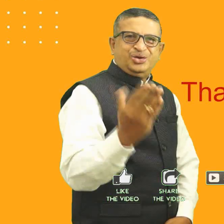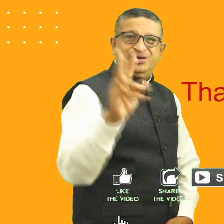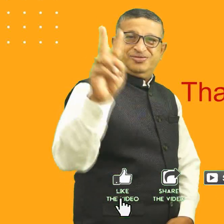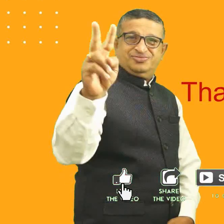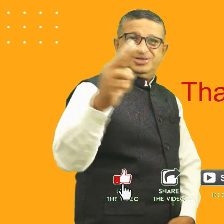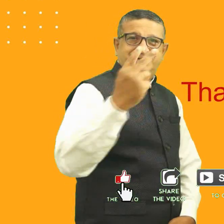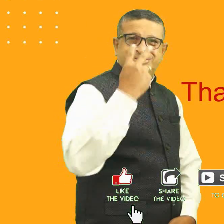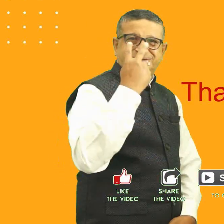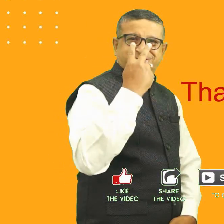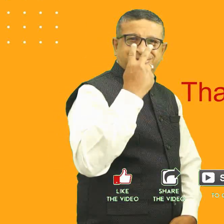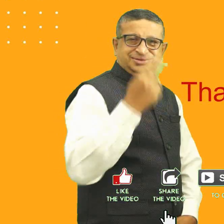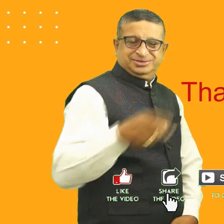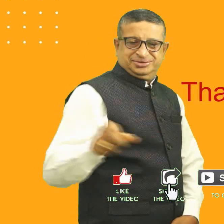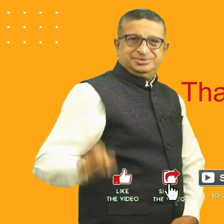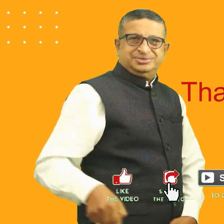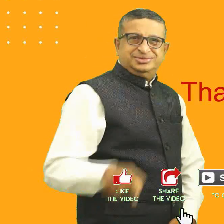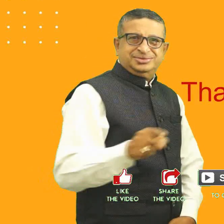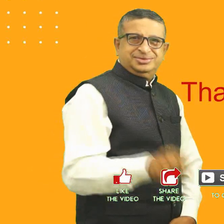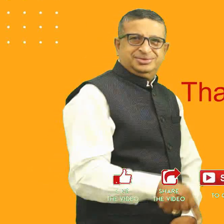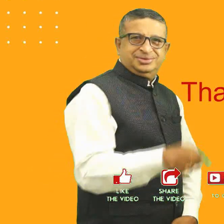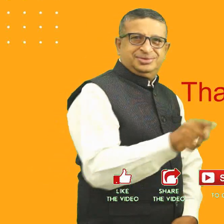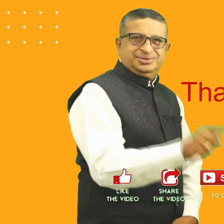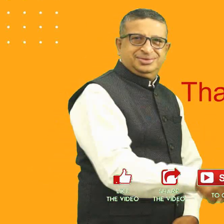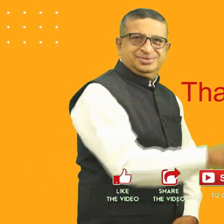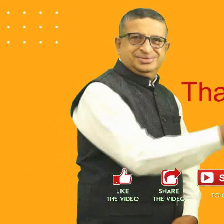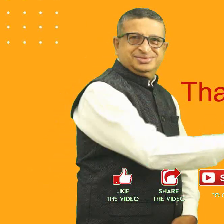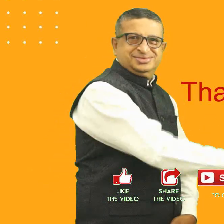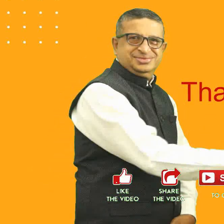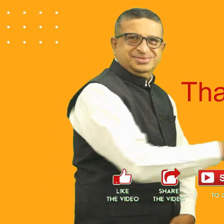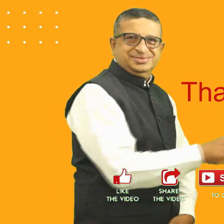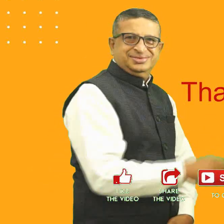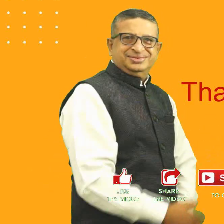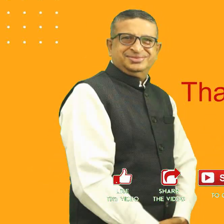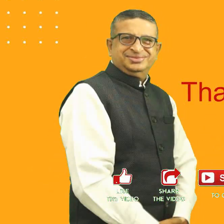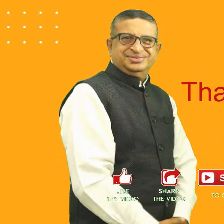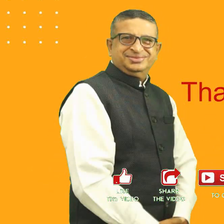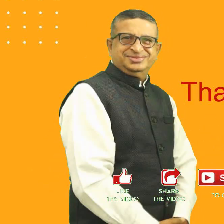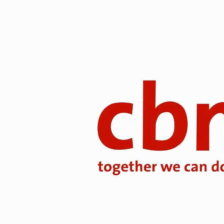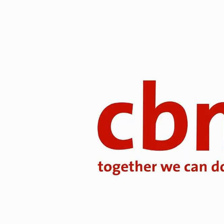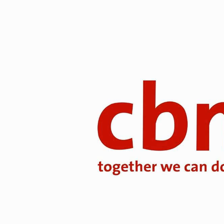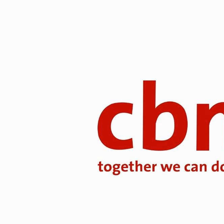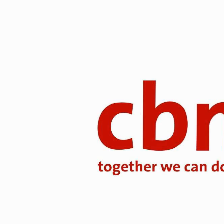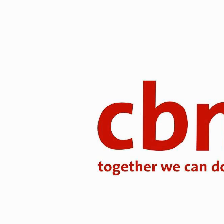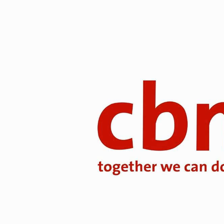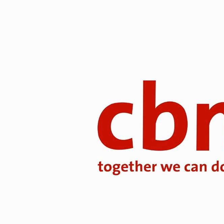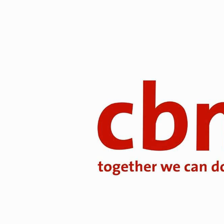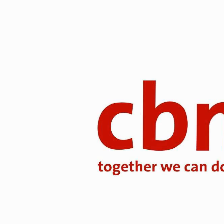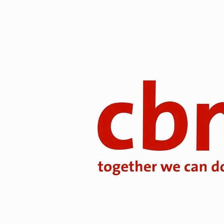Like, share, subscribe, and get notification.